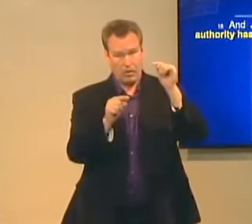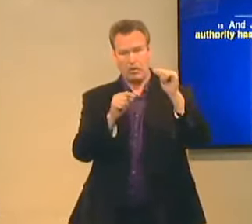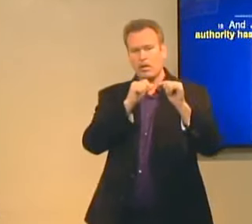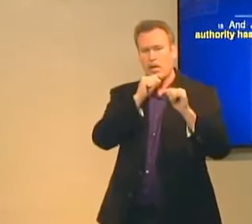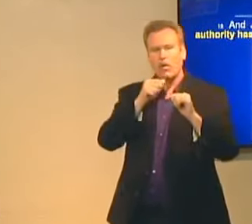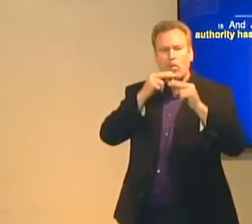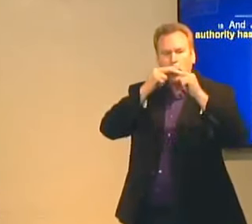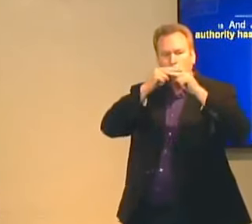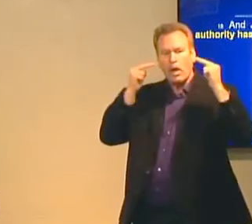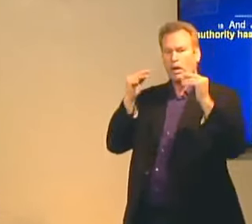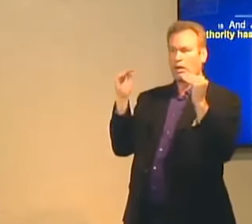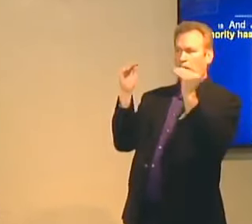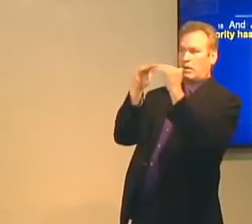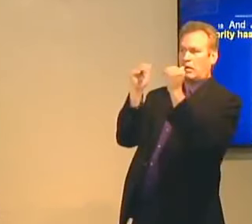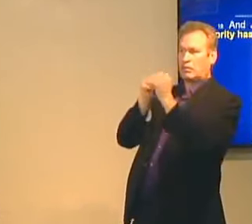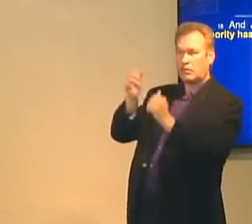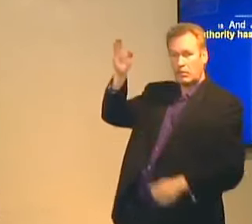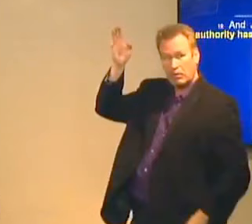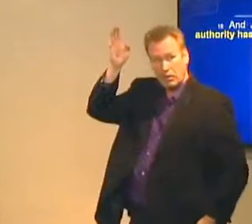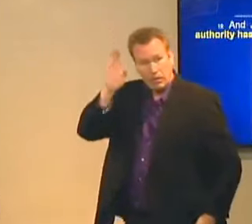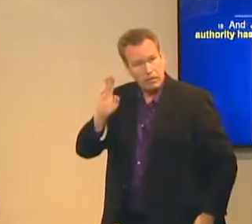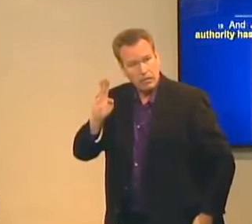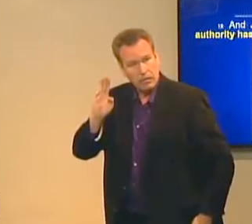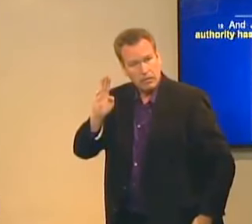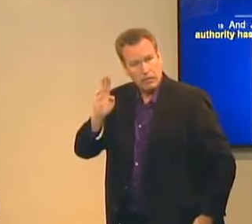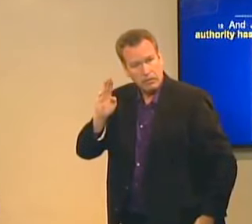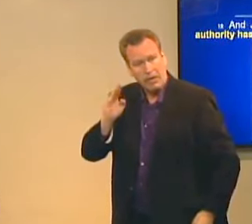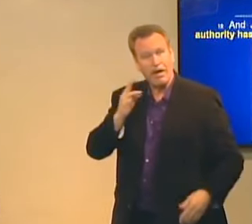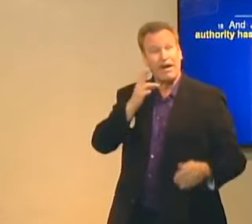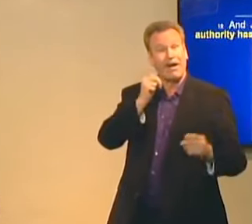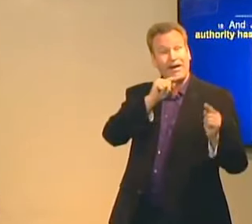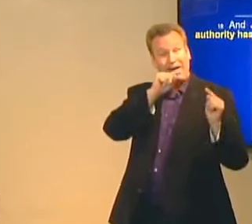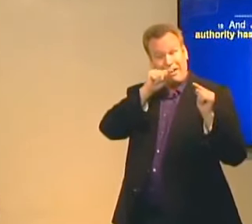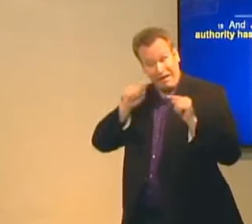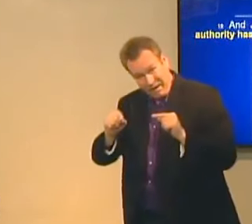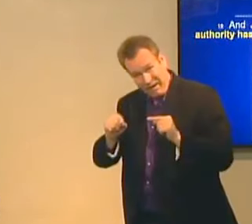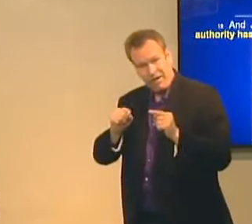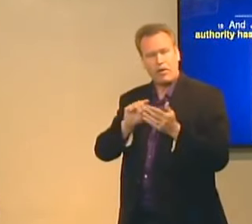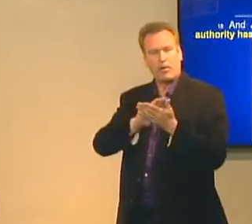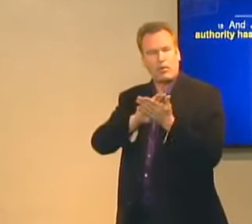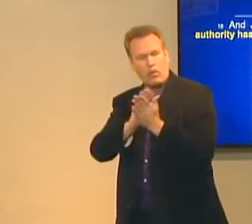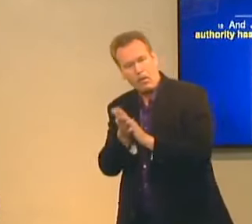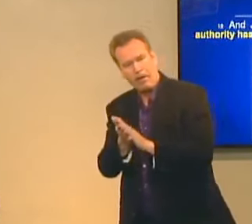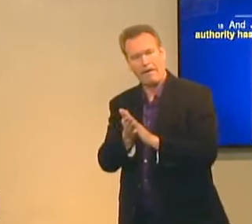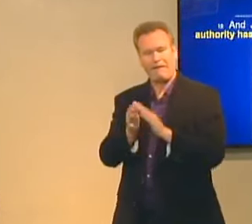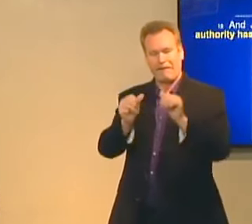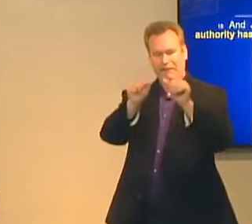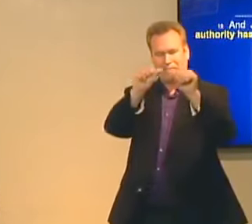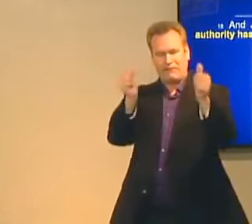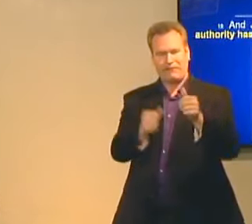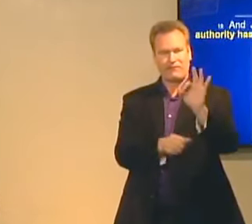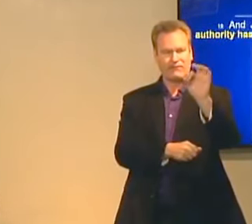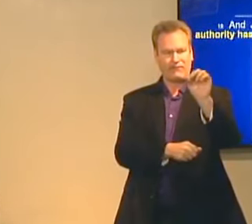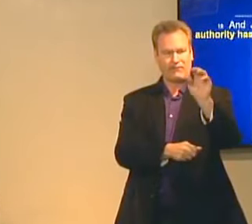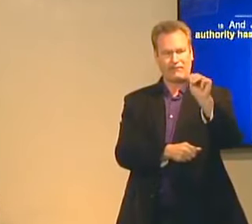of the Father. He has come down. And He thought not robbery to be equal with God. But He made